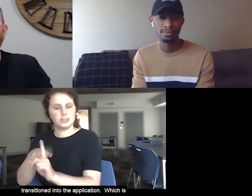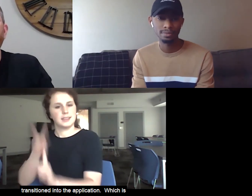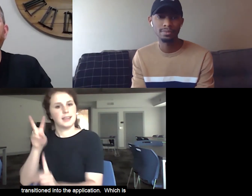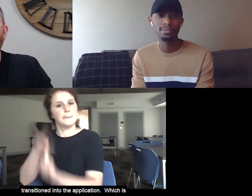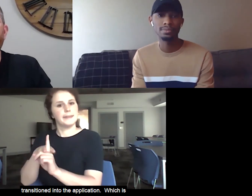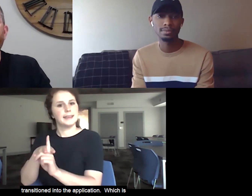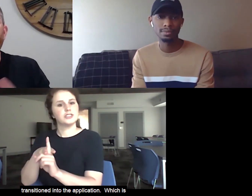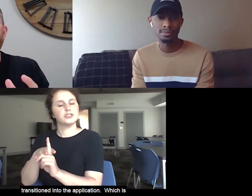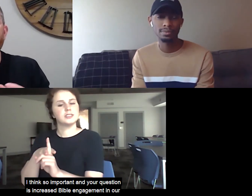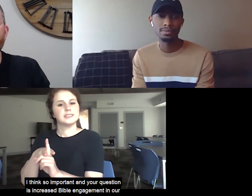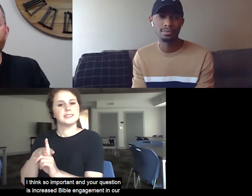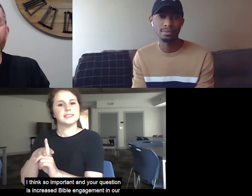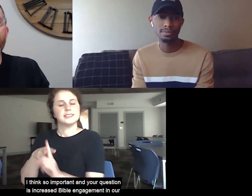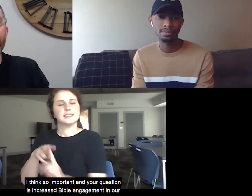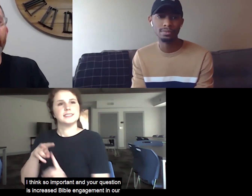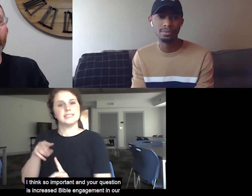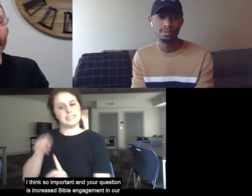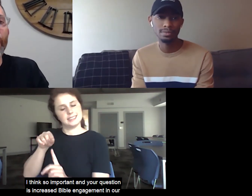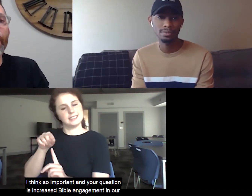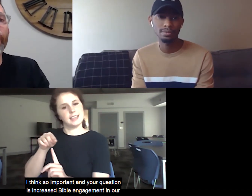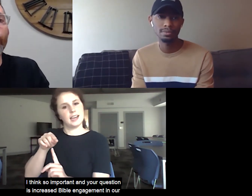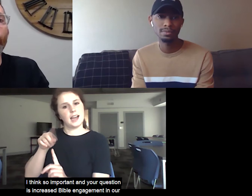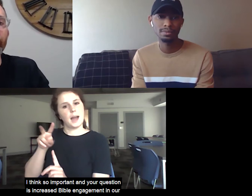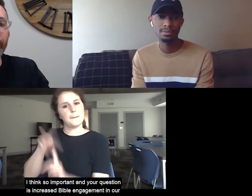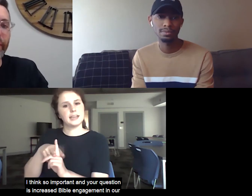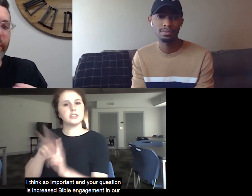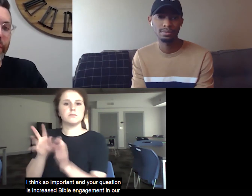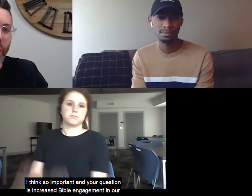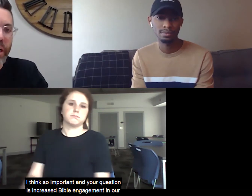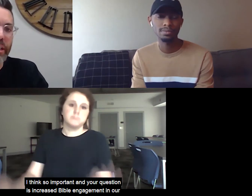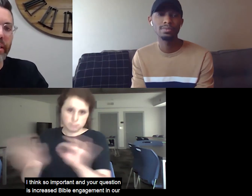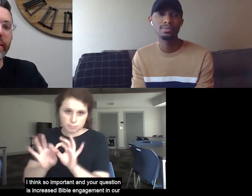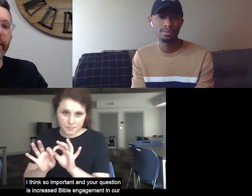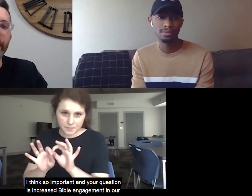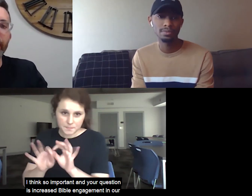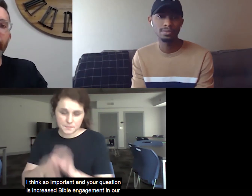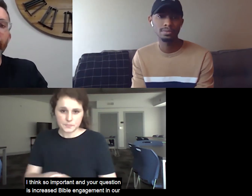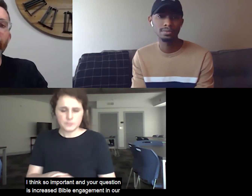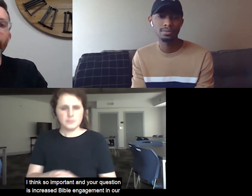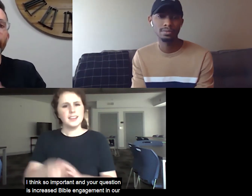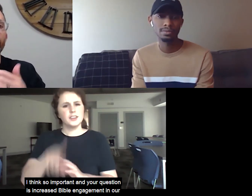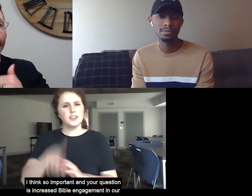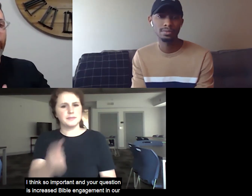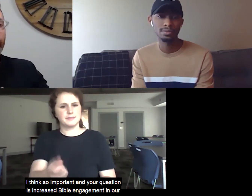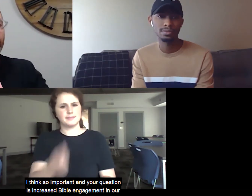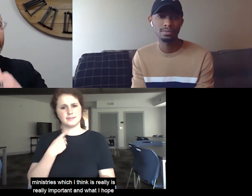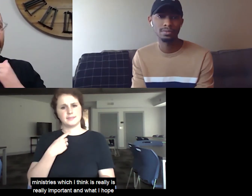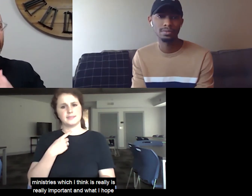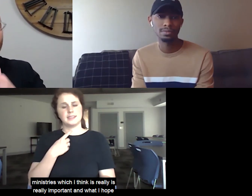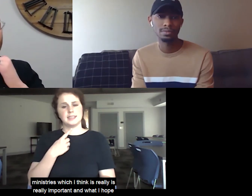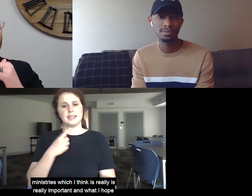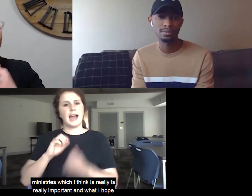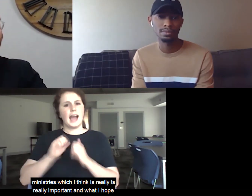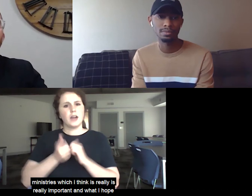part, which is, I think, so important. And your question is increased Bible engagement